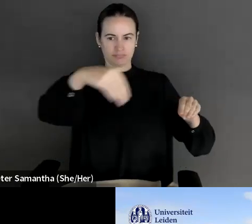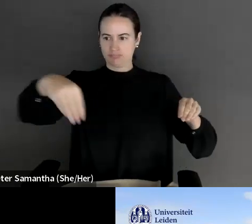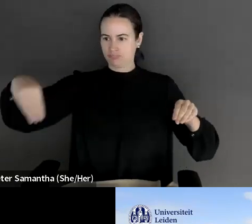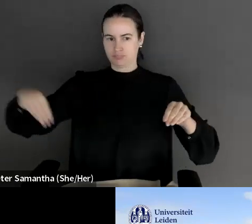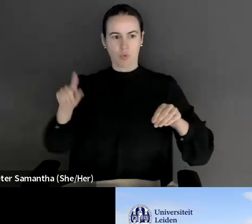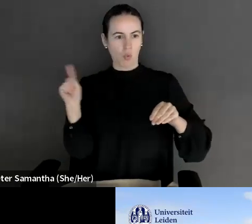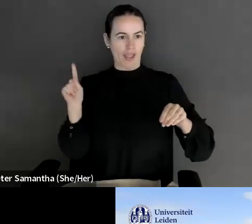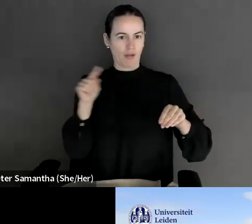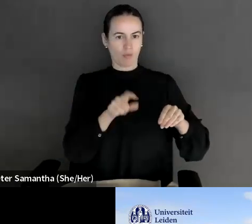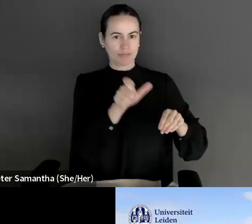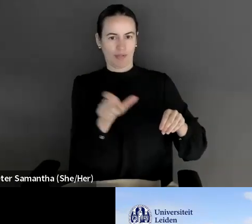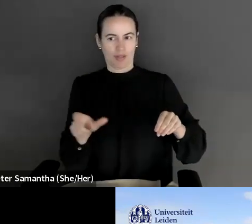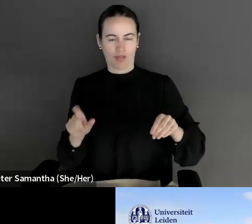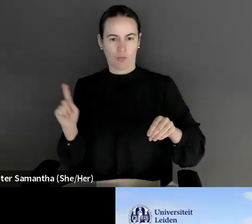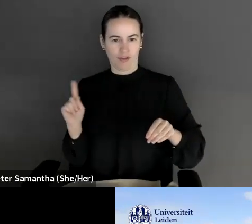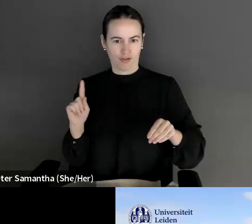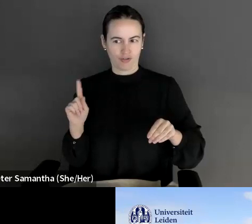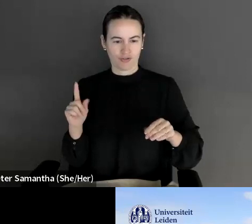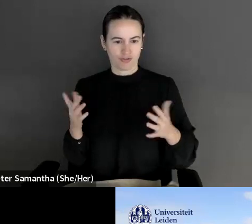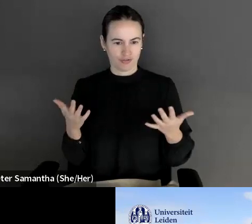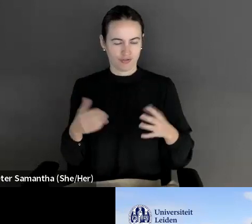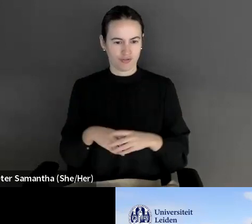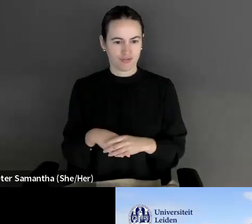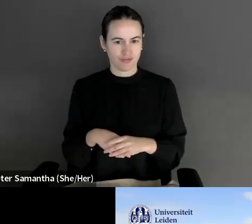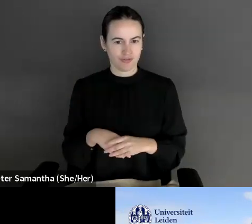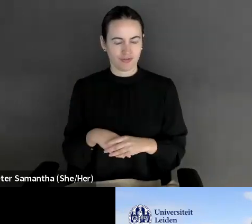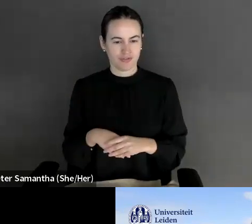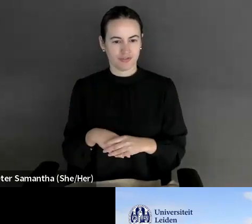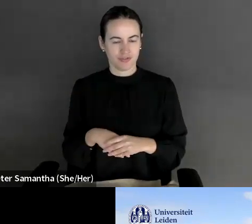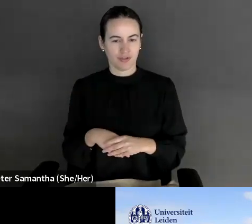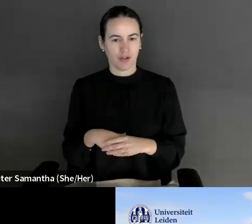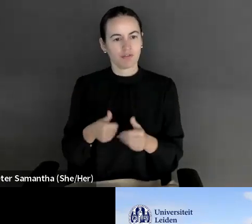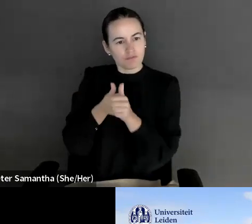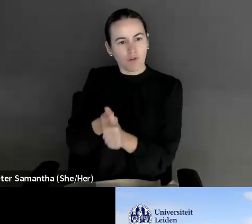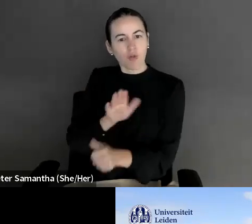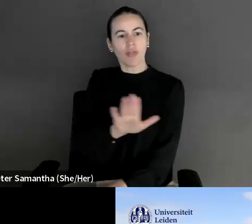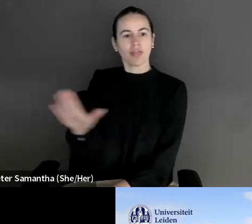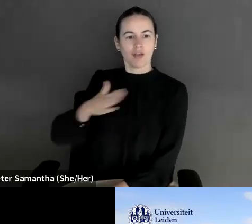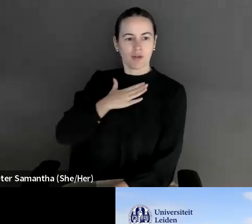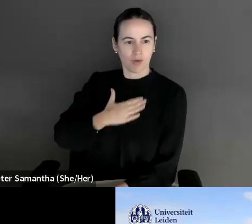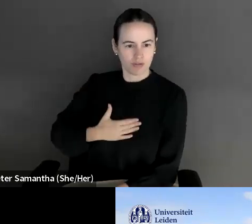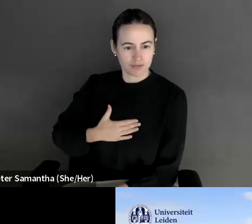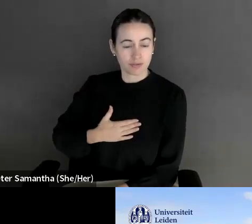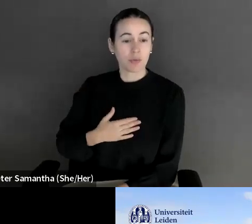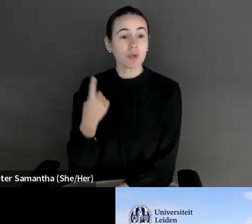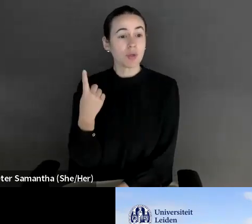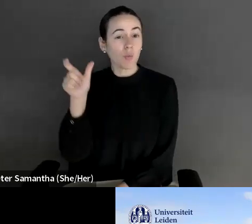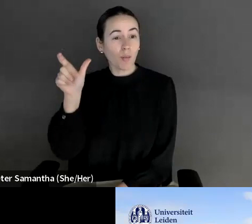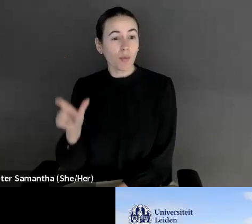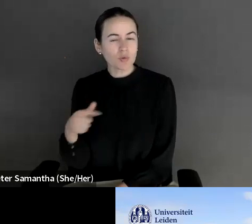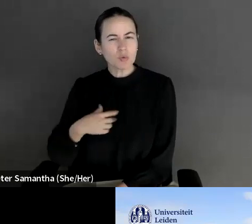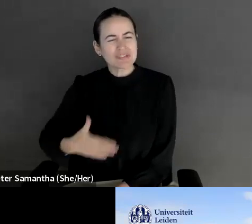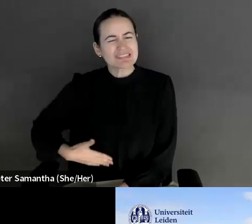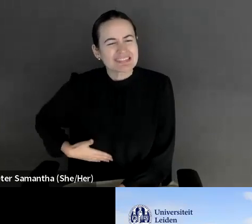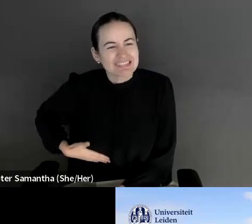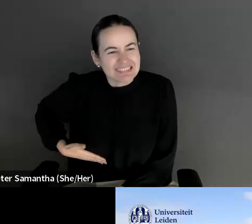according to their wishes. So some someone maybe a hungry person, so